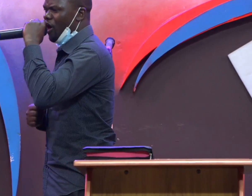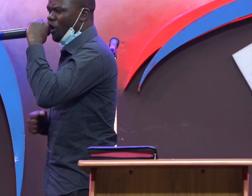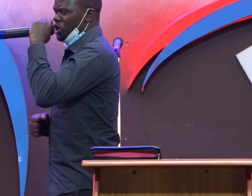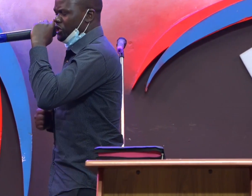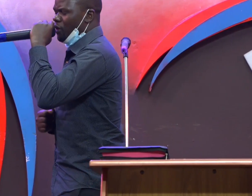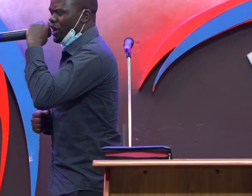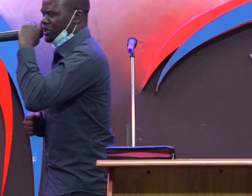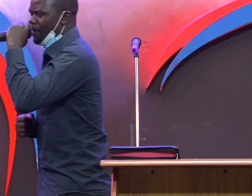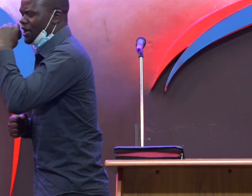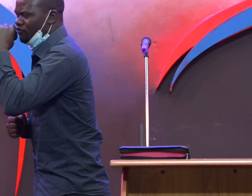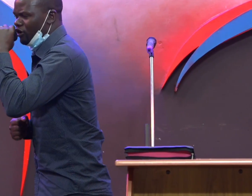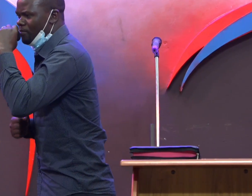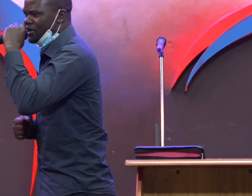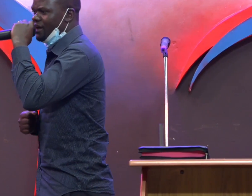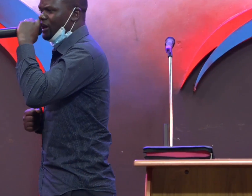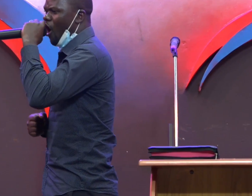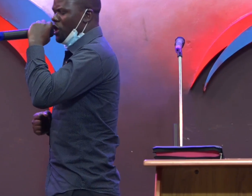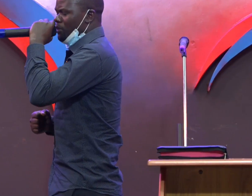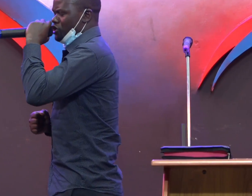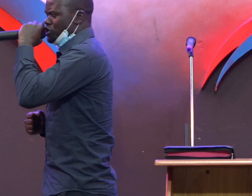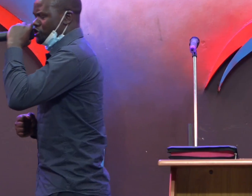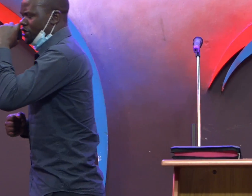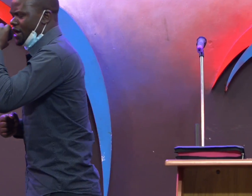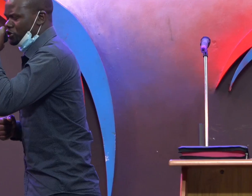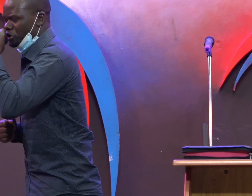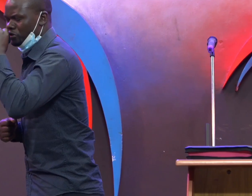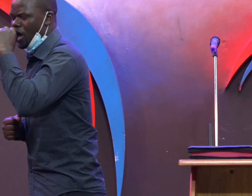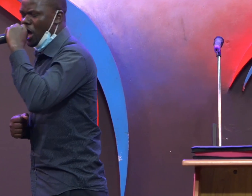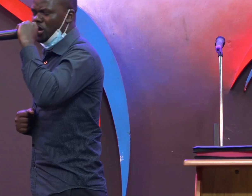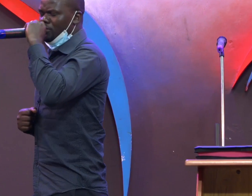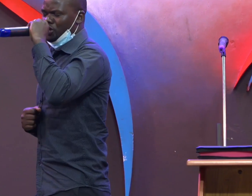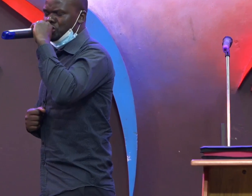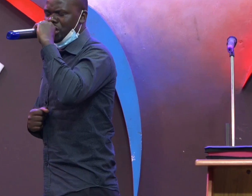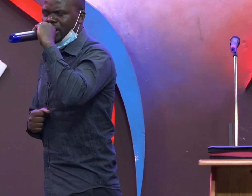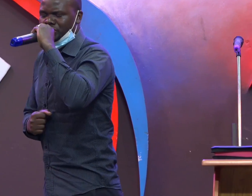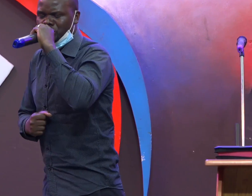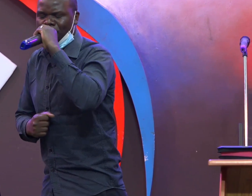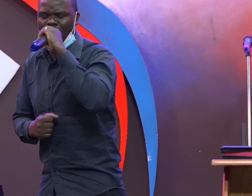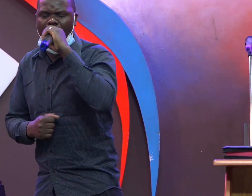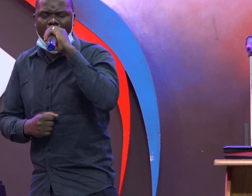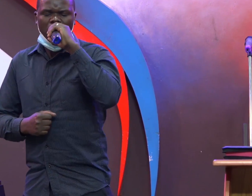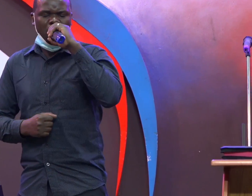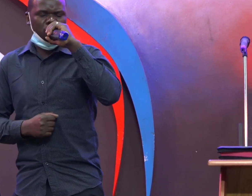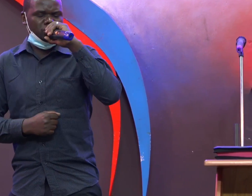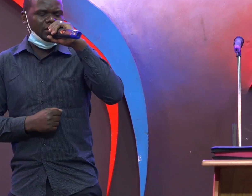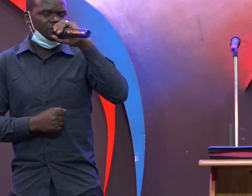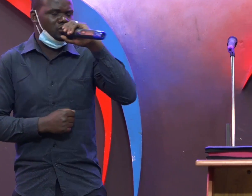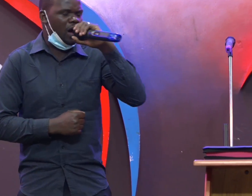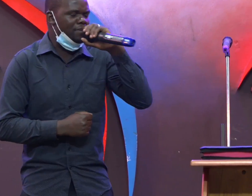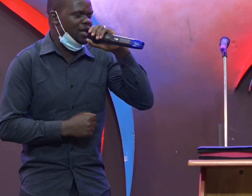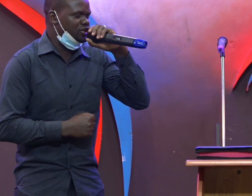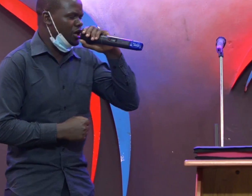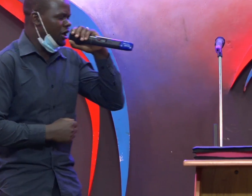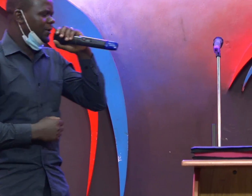involvement, Heavenly Lord, in our inner man development. May you send that new grace. May you send that new power. May you send that